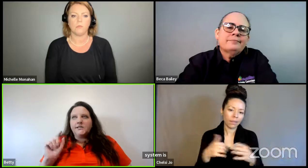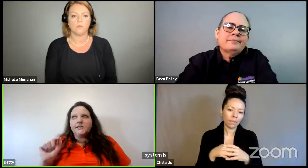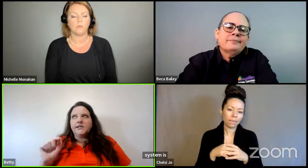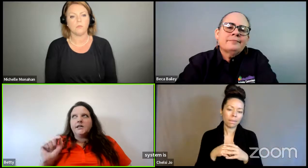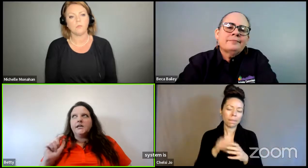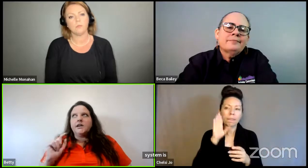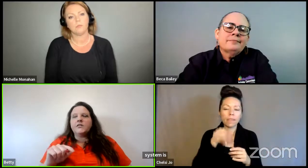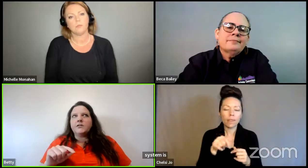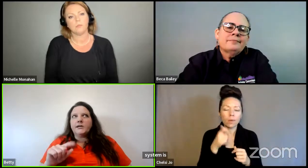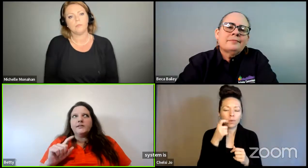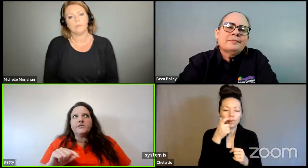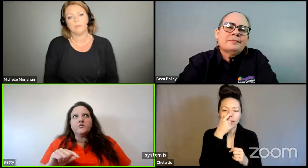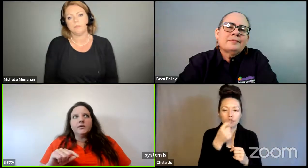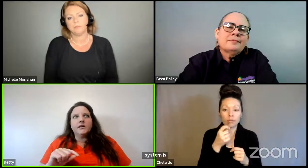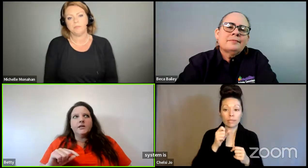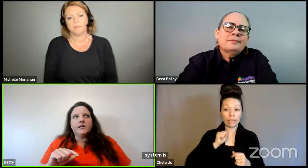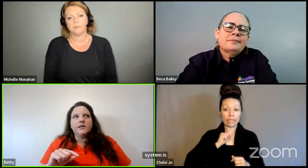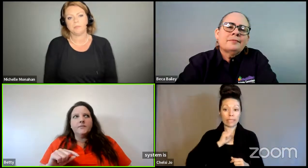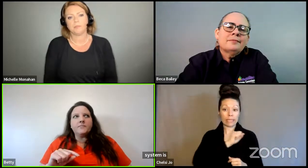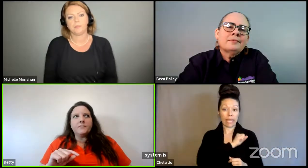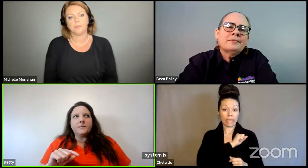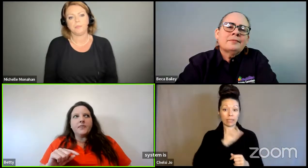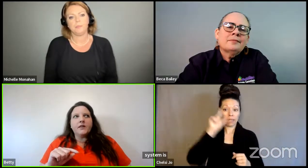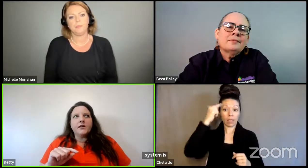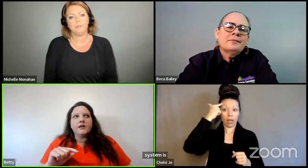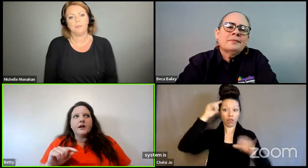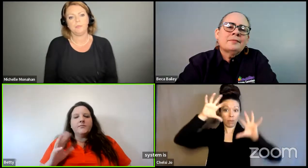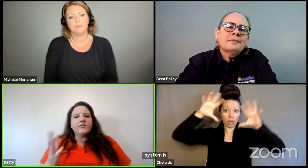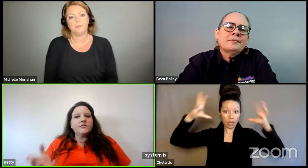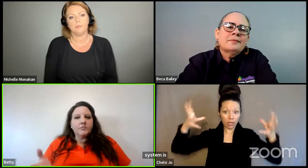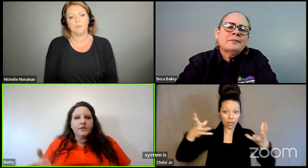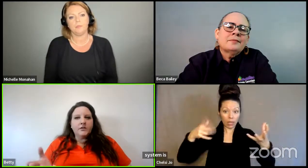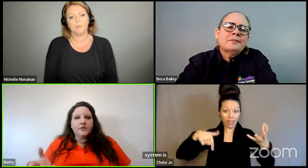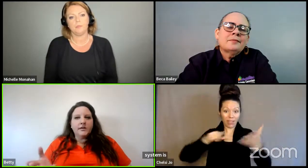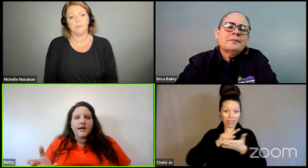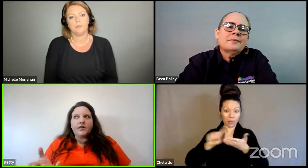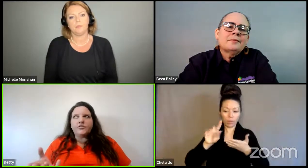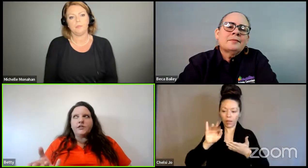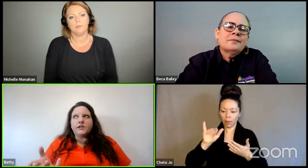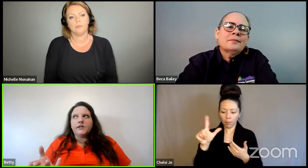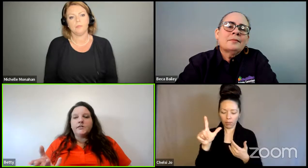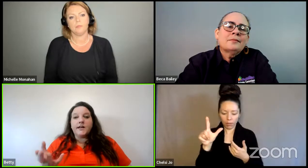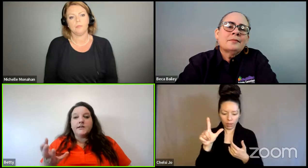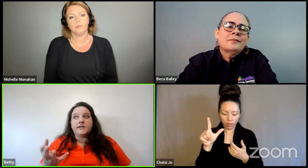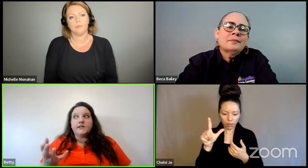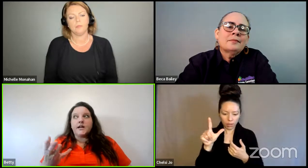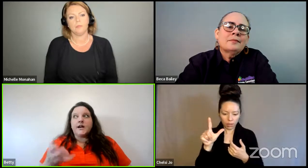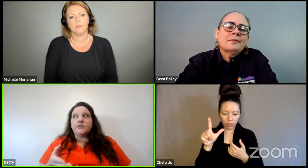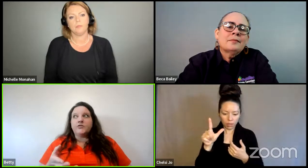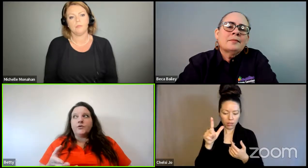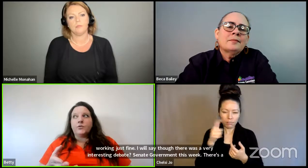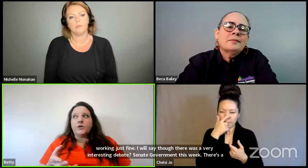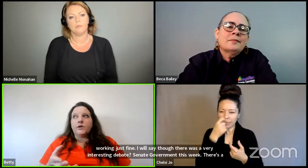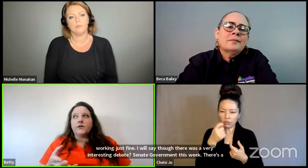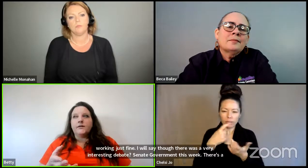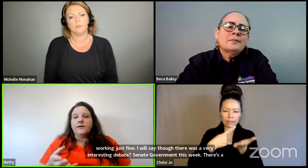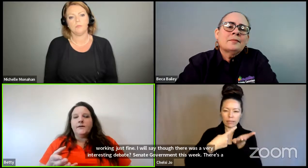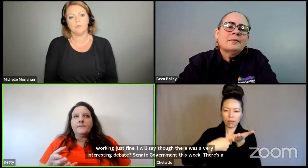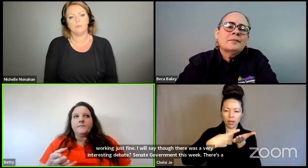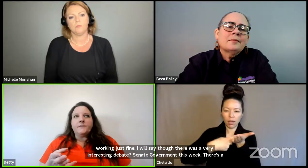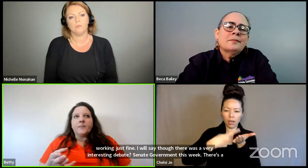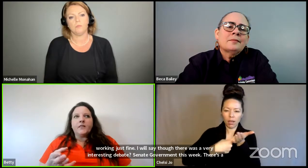debate in Senate government this week. There's a bill actually that allows